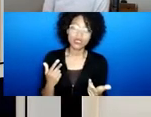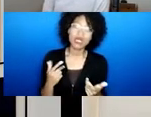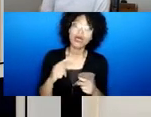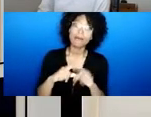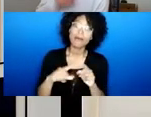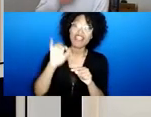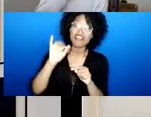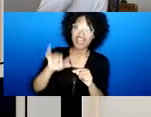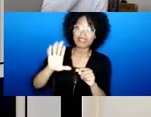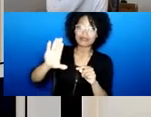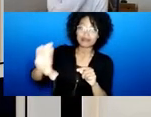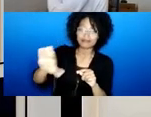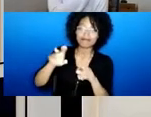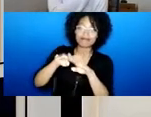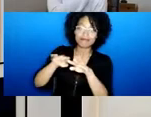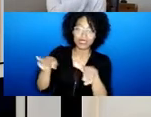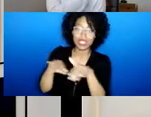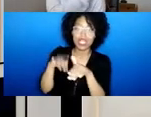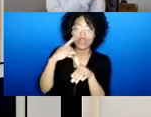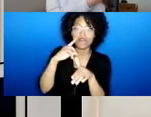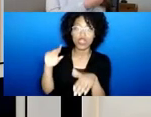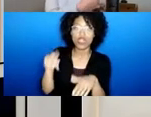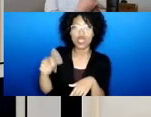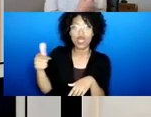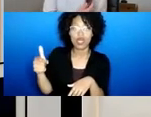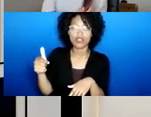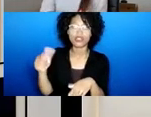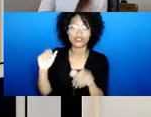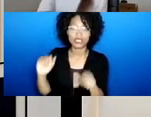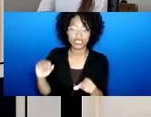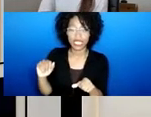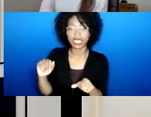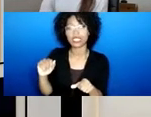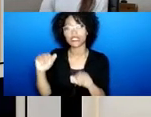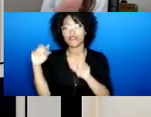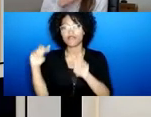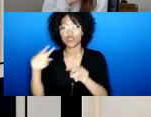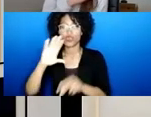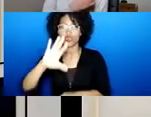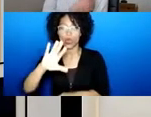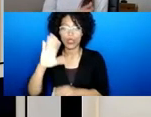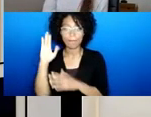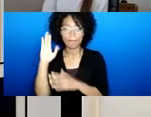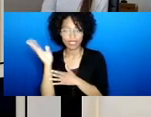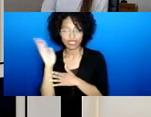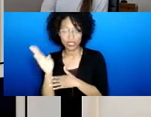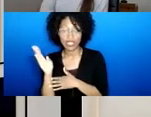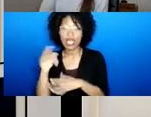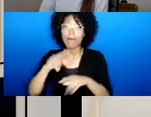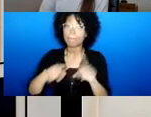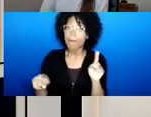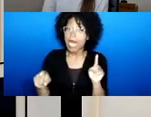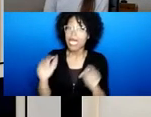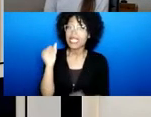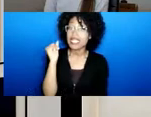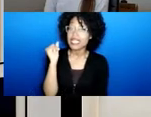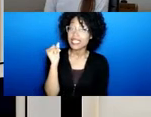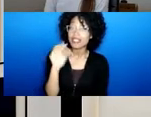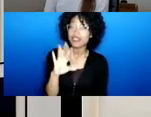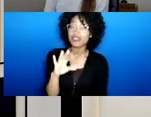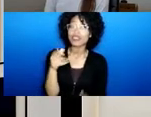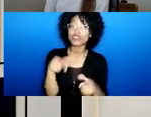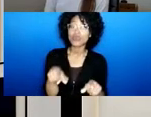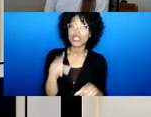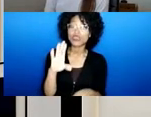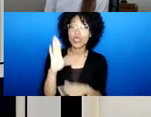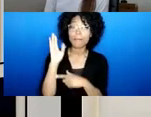to view your interactive presentations. You will come here and click through. But if you are, when you are presenting